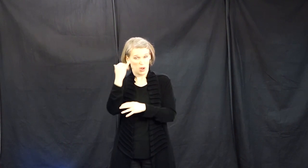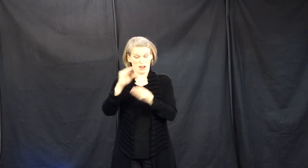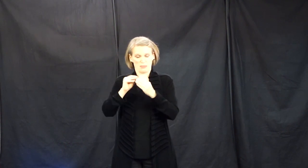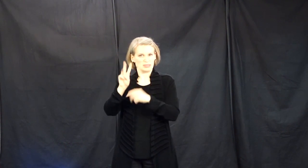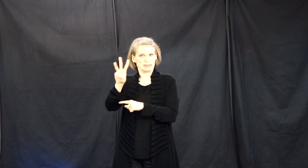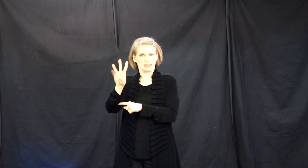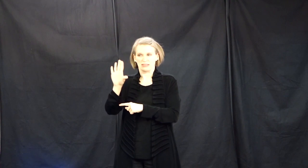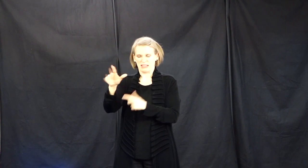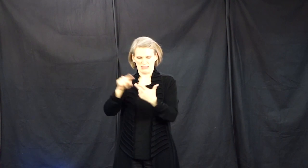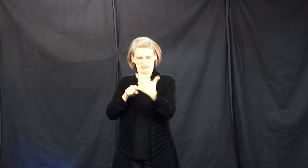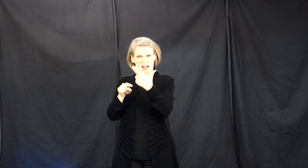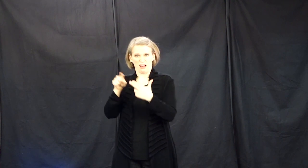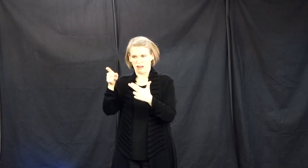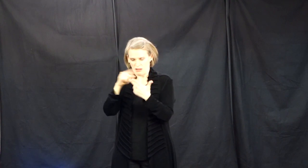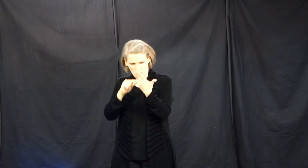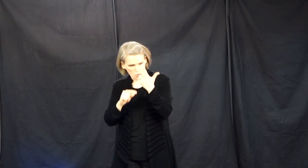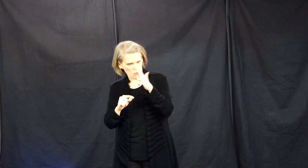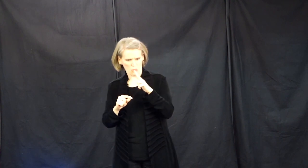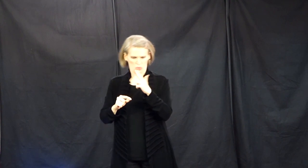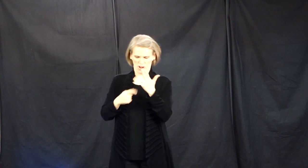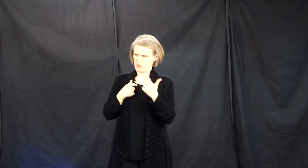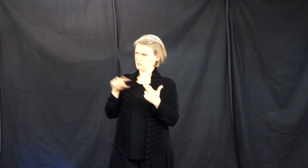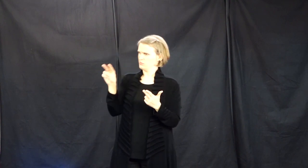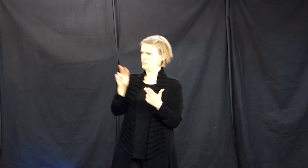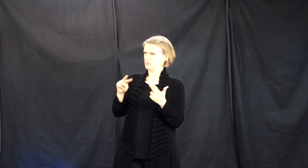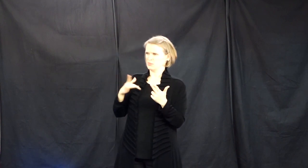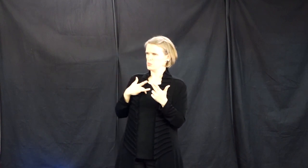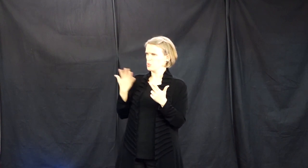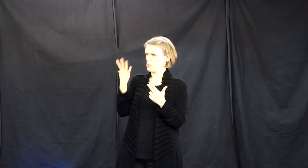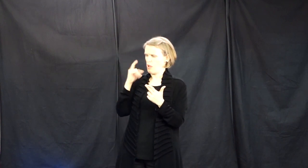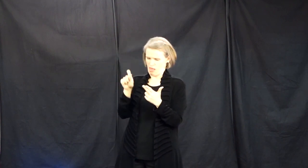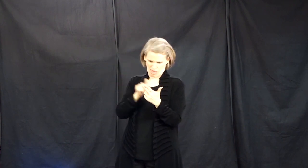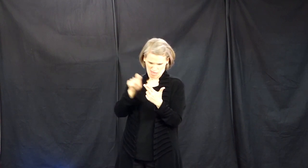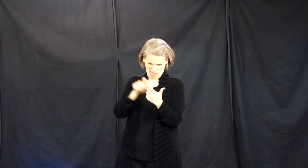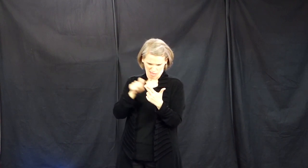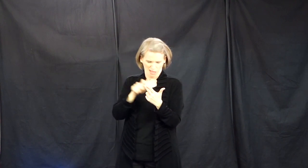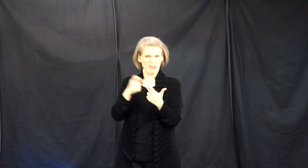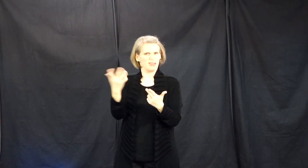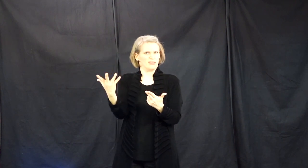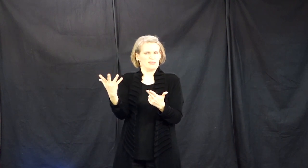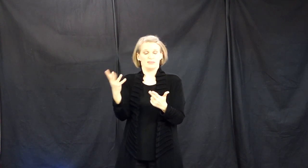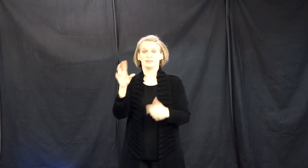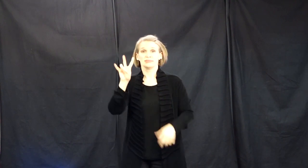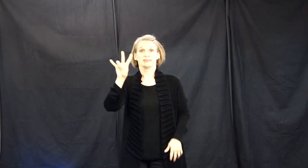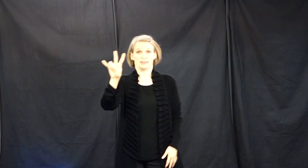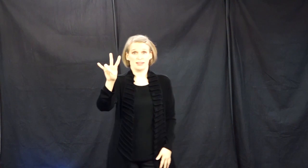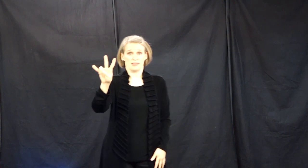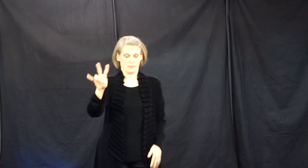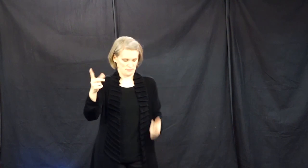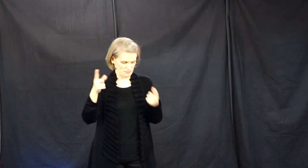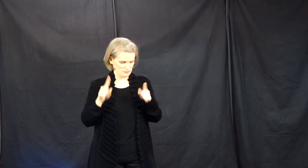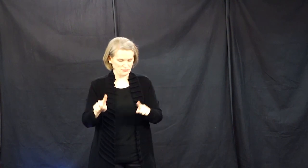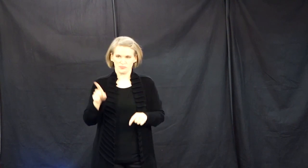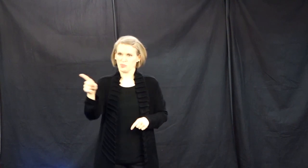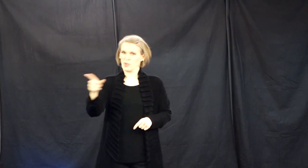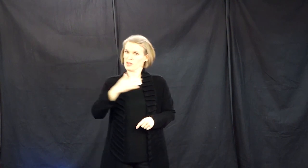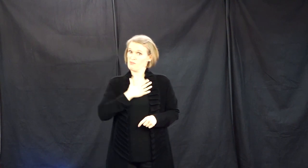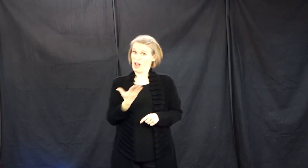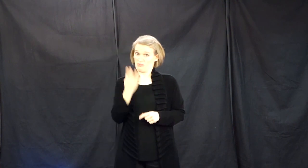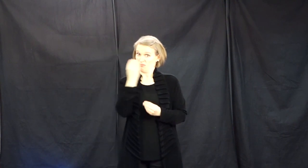examined his gun with some rigor. I watched as he methodically fiddled with the trigger. 7, Confession time, here's what I got. My